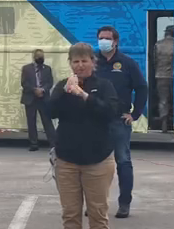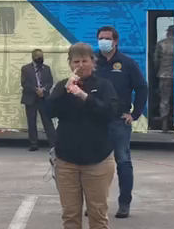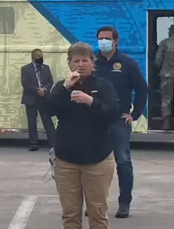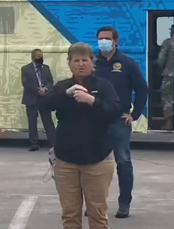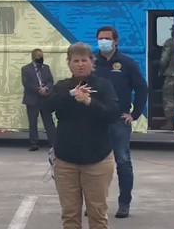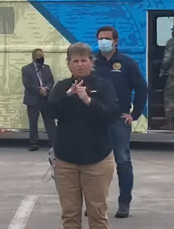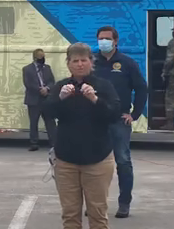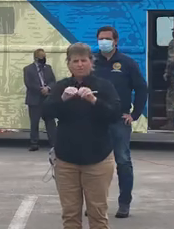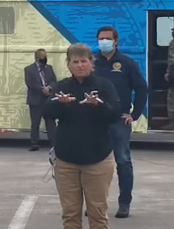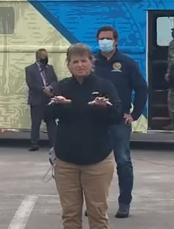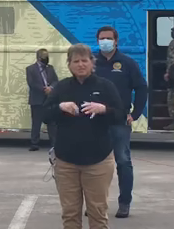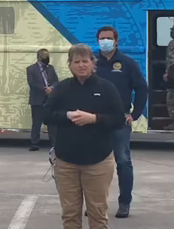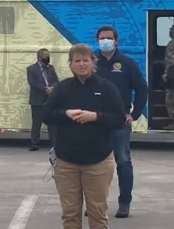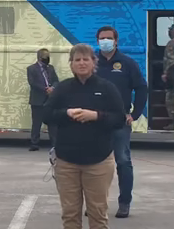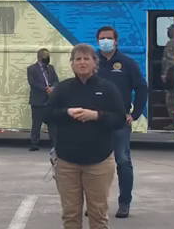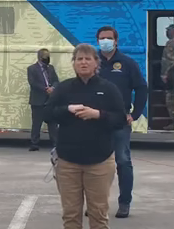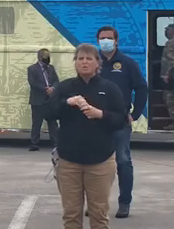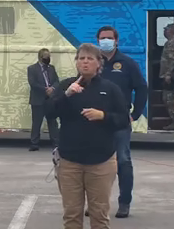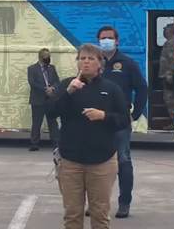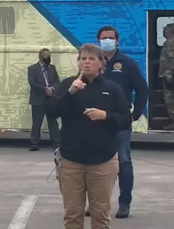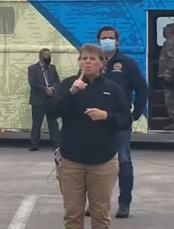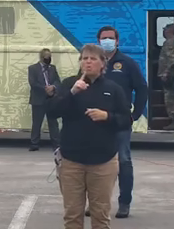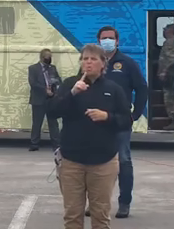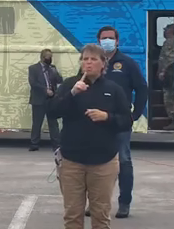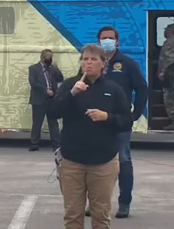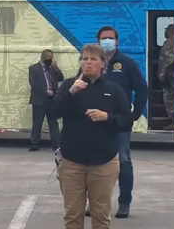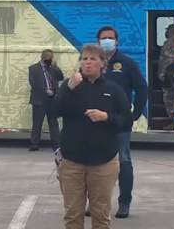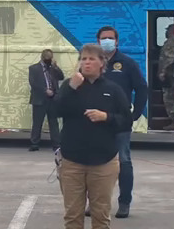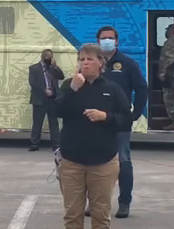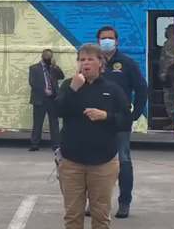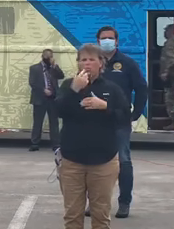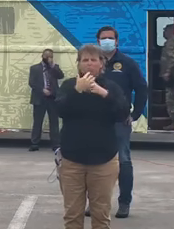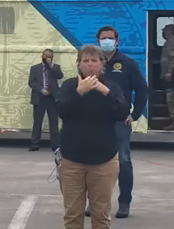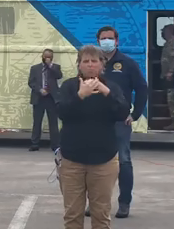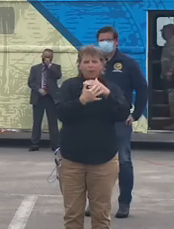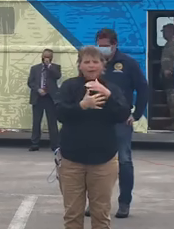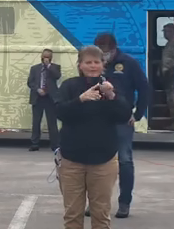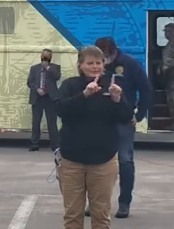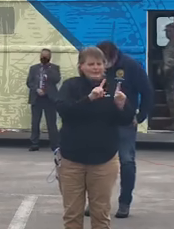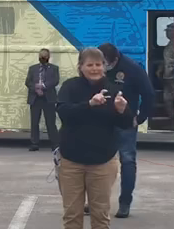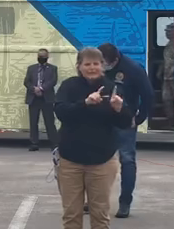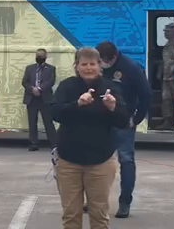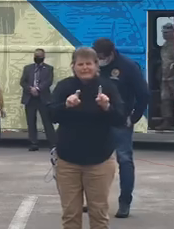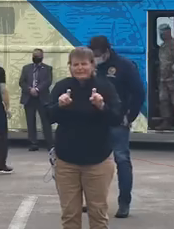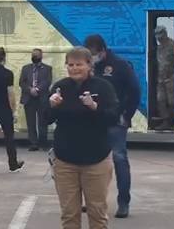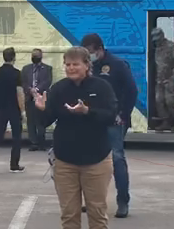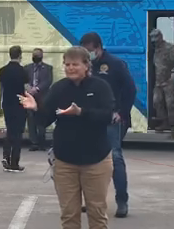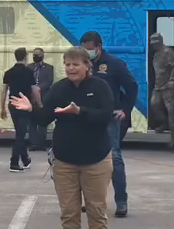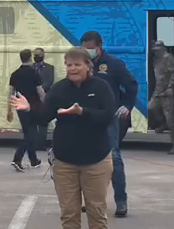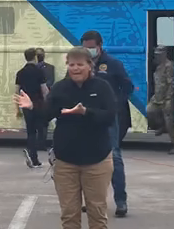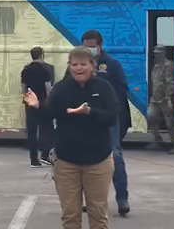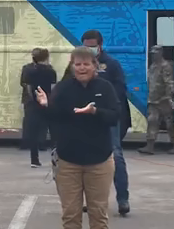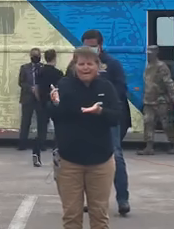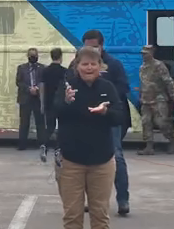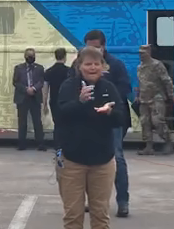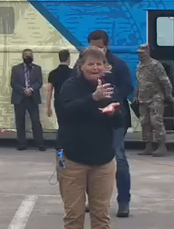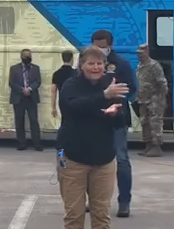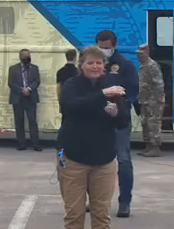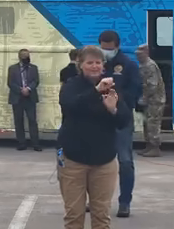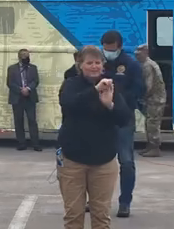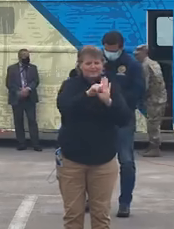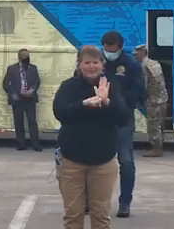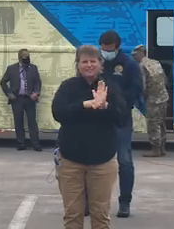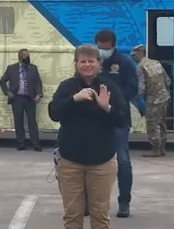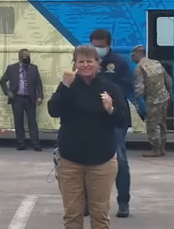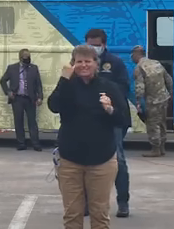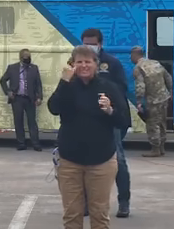working with OneBlood to randomly test the blood supply. This will give us a snapshot throughout the entire state as to the number